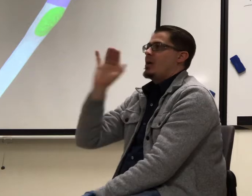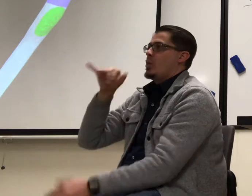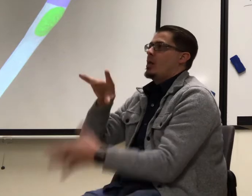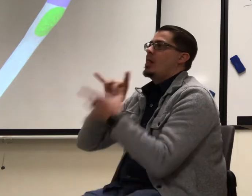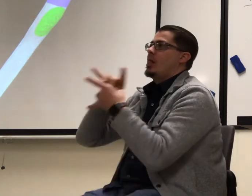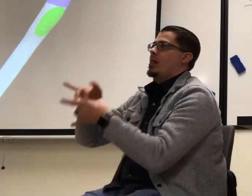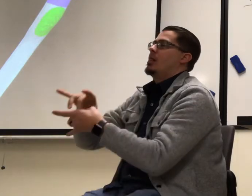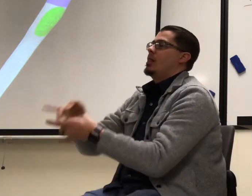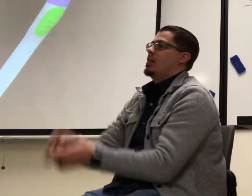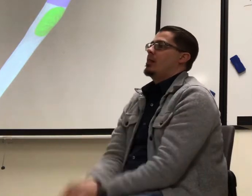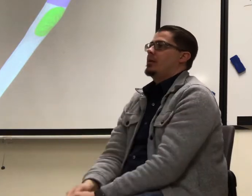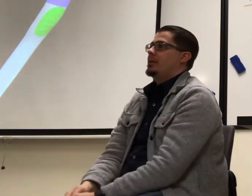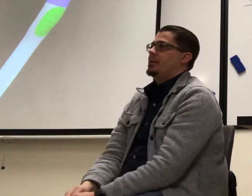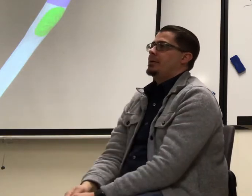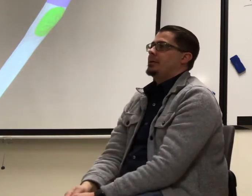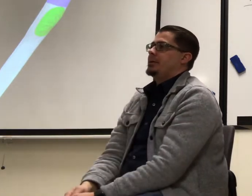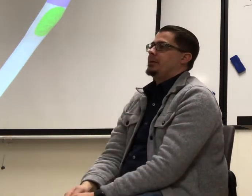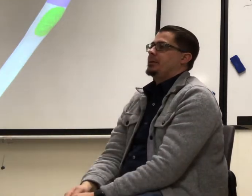inserts.